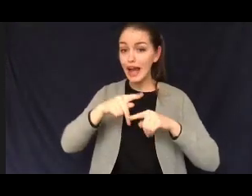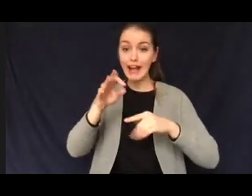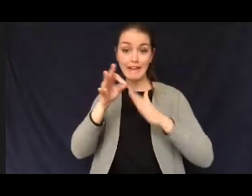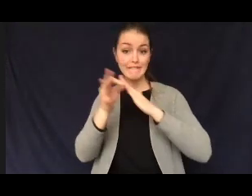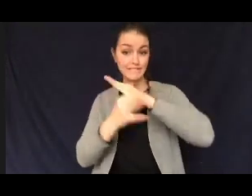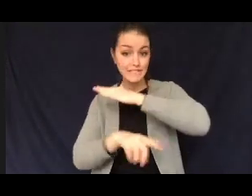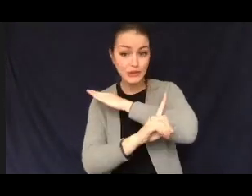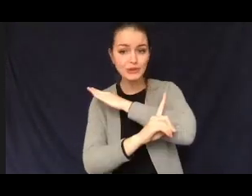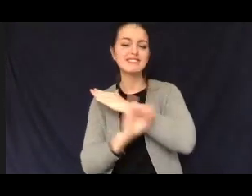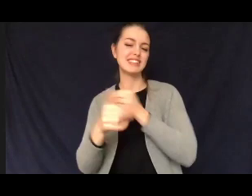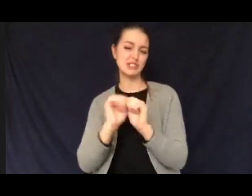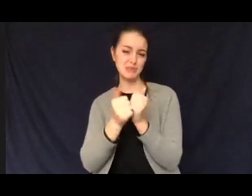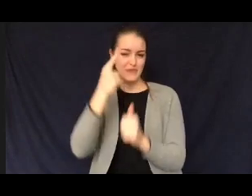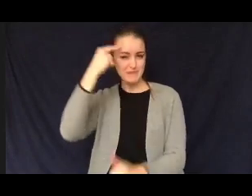men.